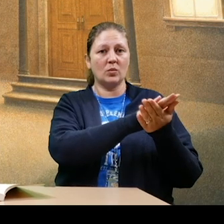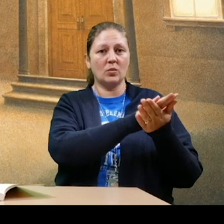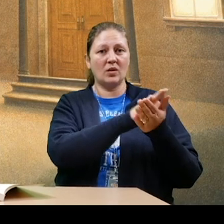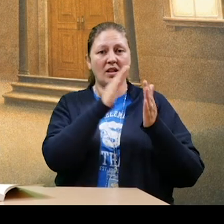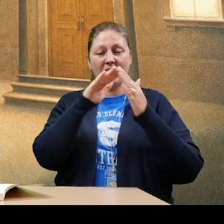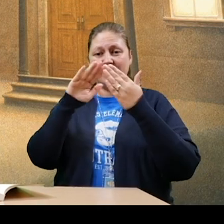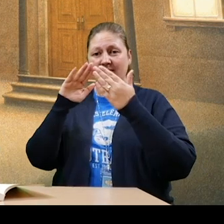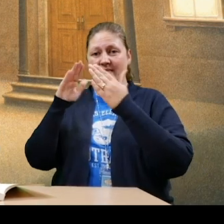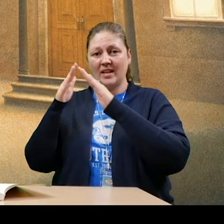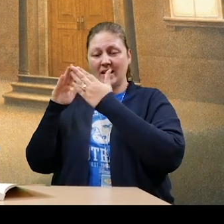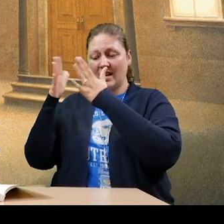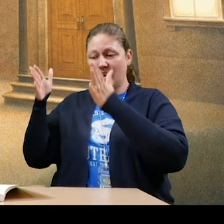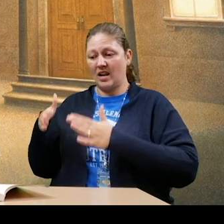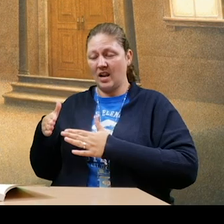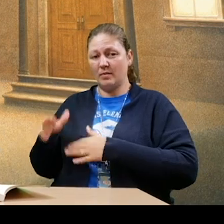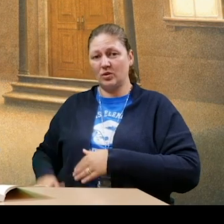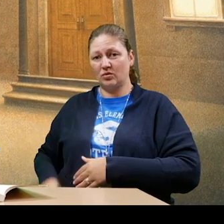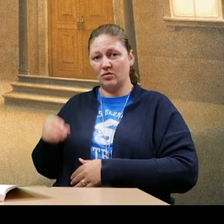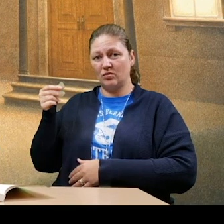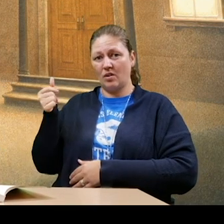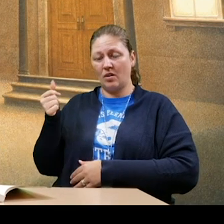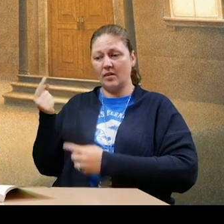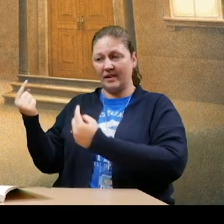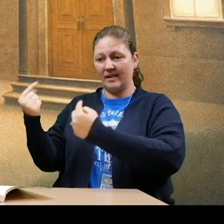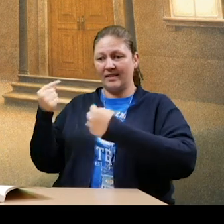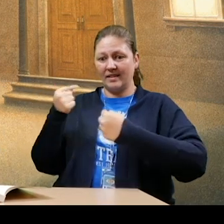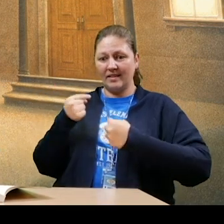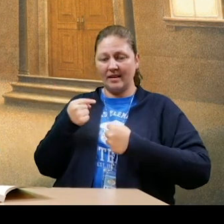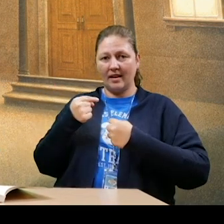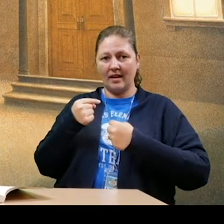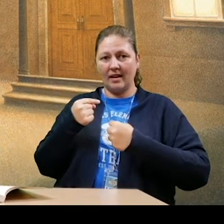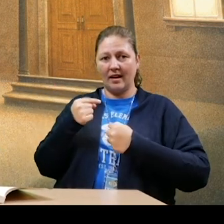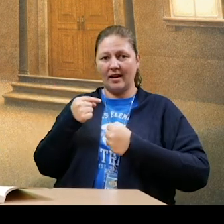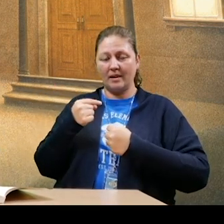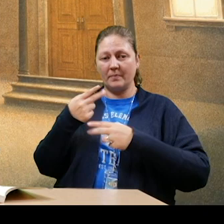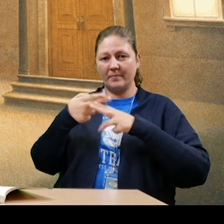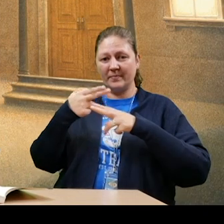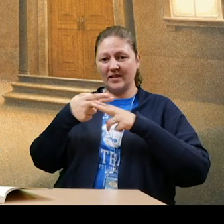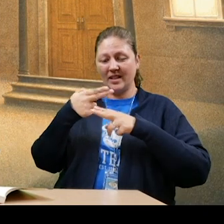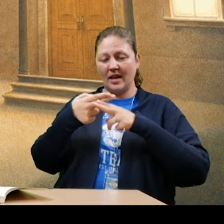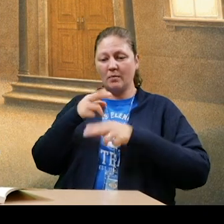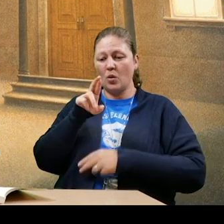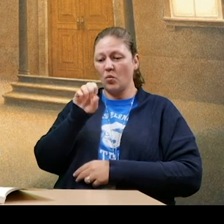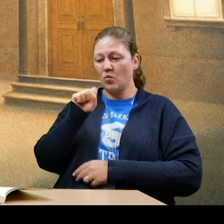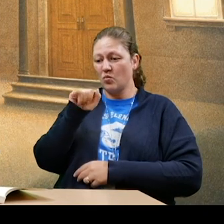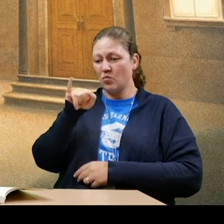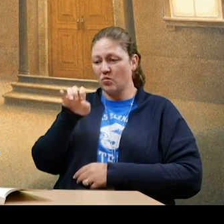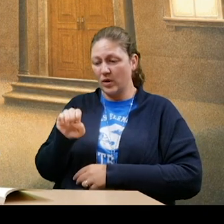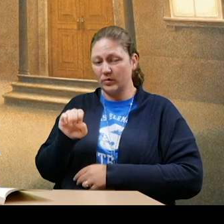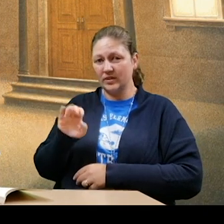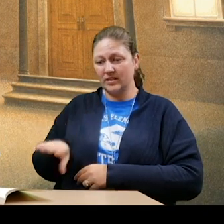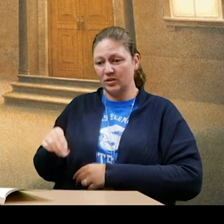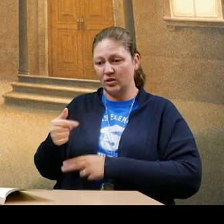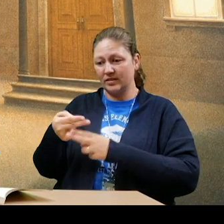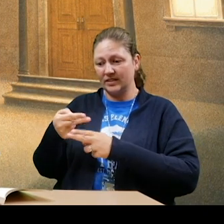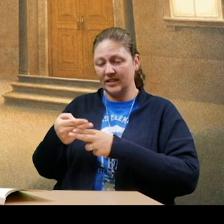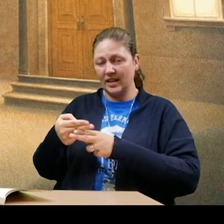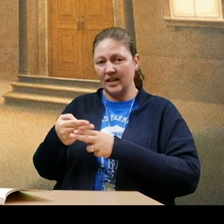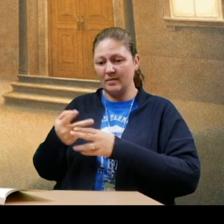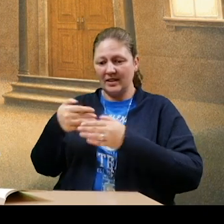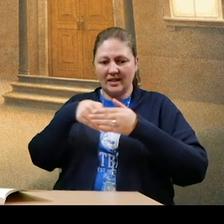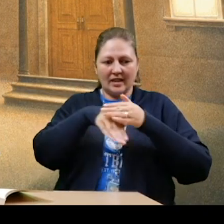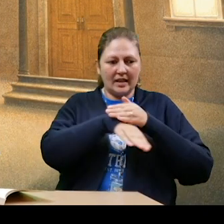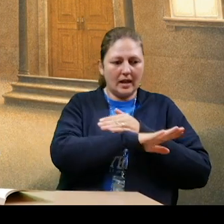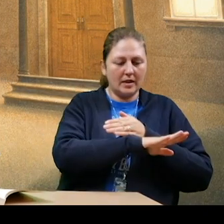neighbor's dog, a male brindled boxer inexplicably named Rosie, came into the house uninvited and